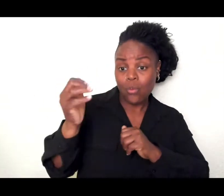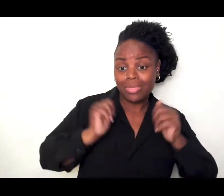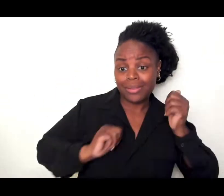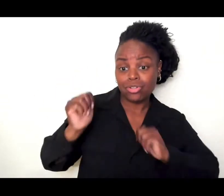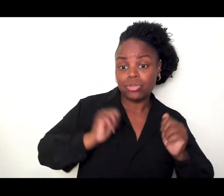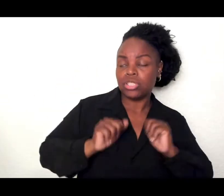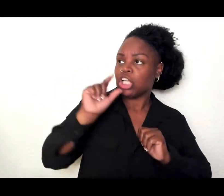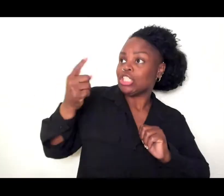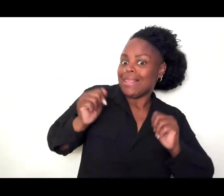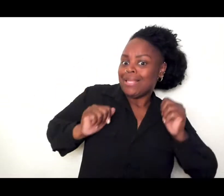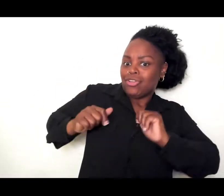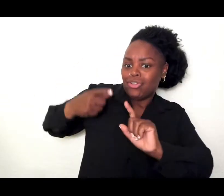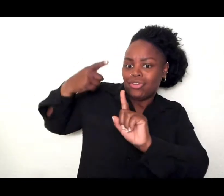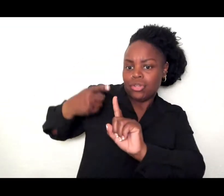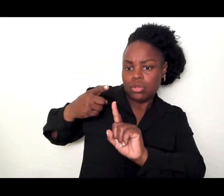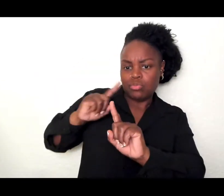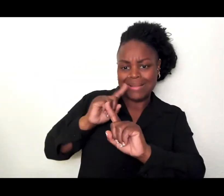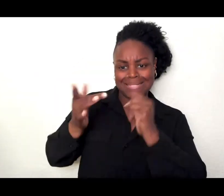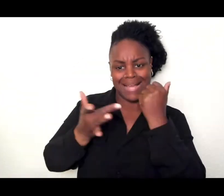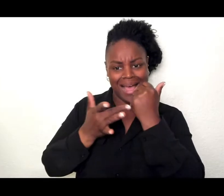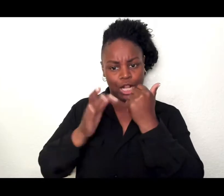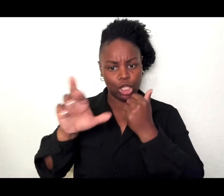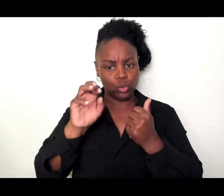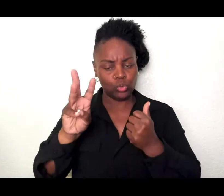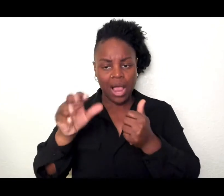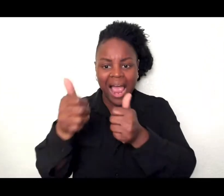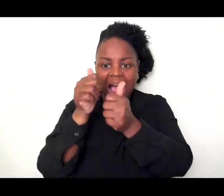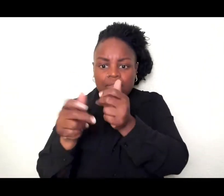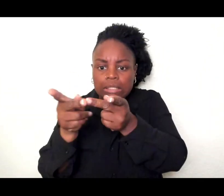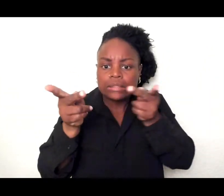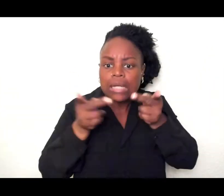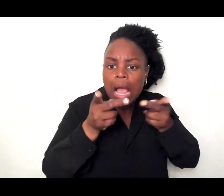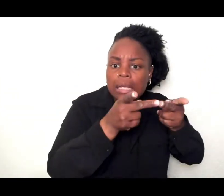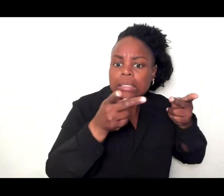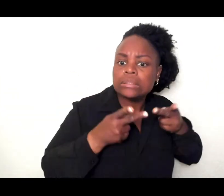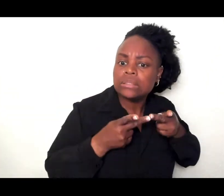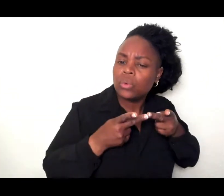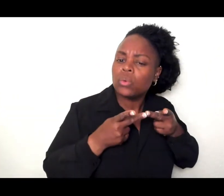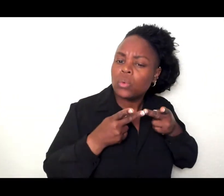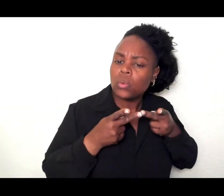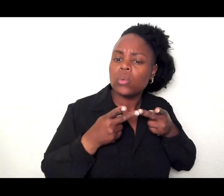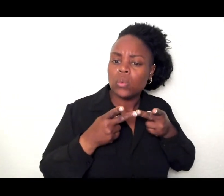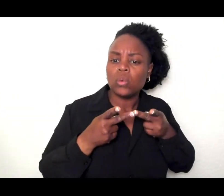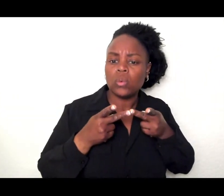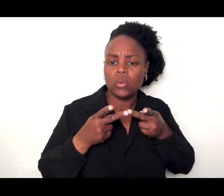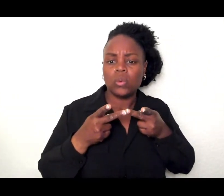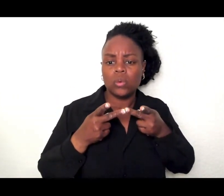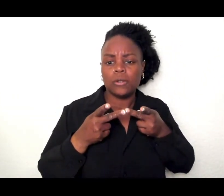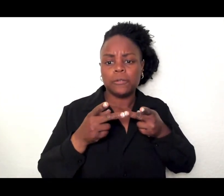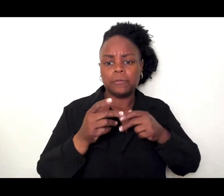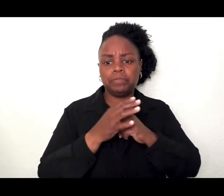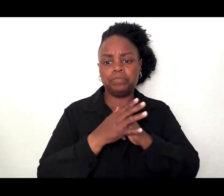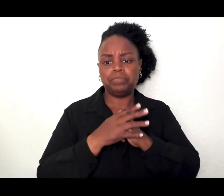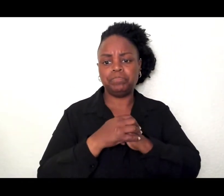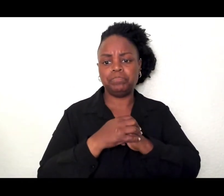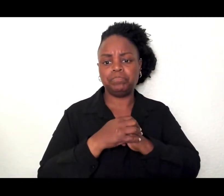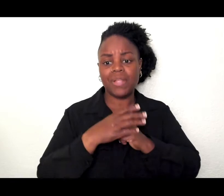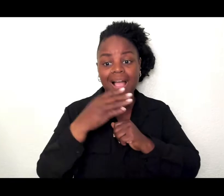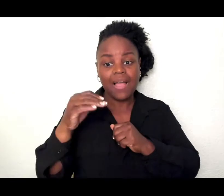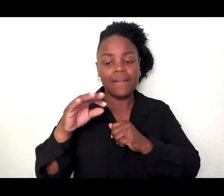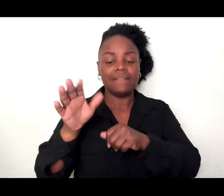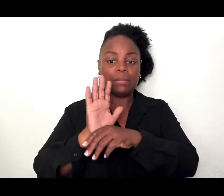4 theaters, but not just the theaters, but the technical crew for every site and a film crew for